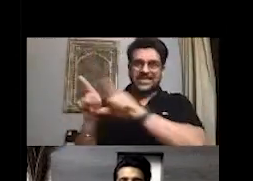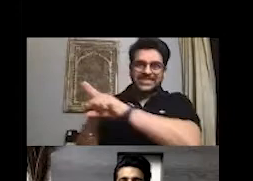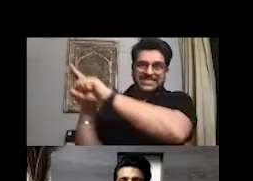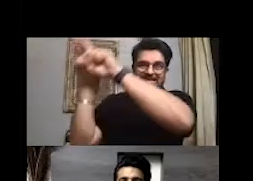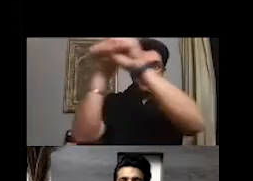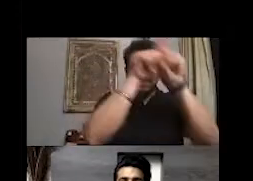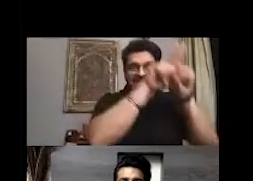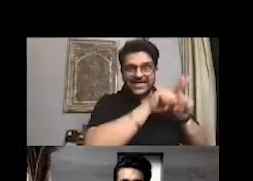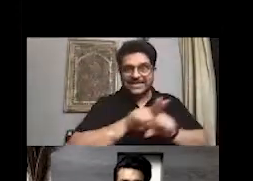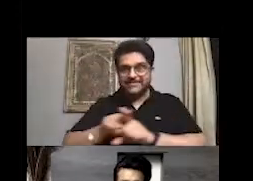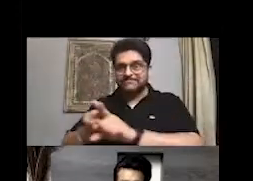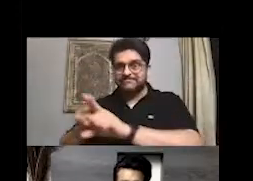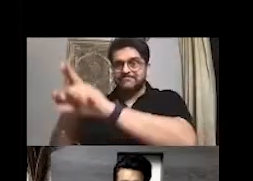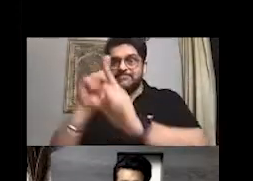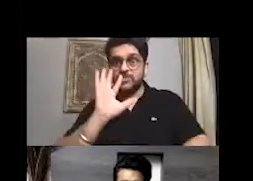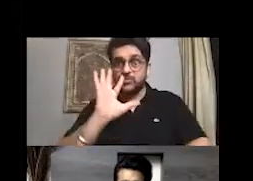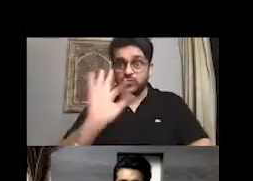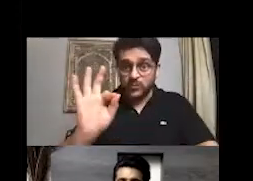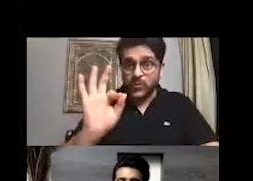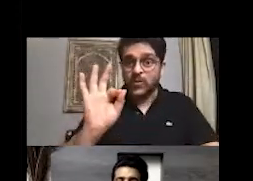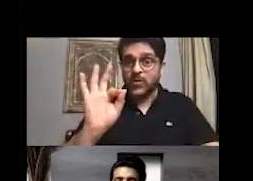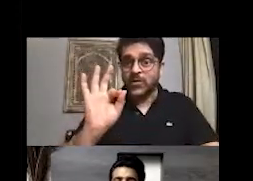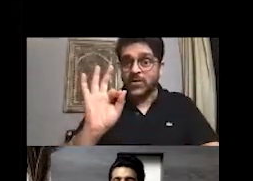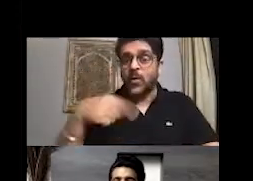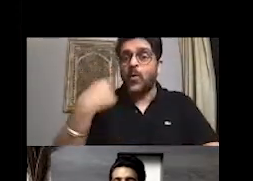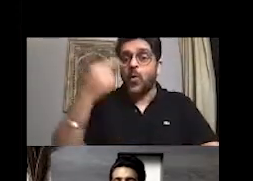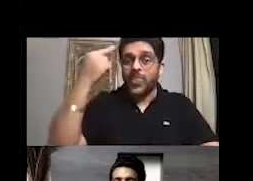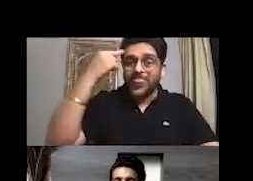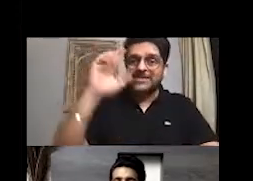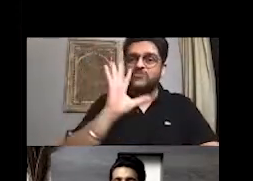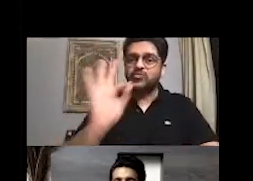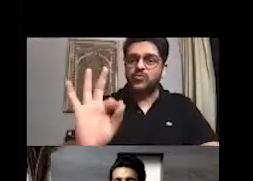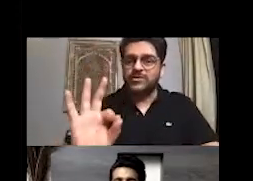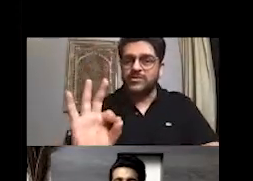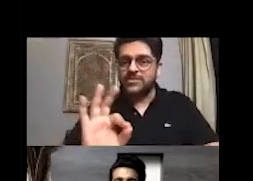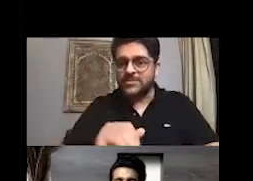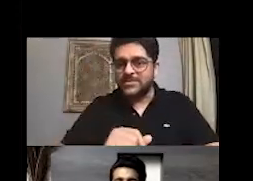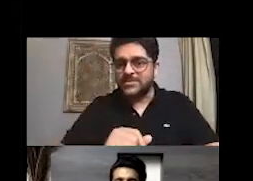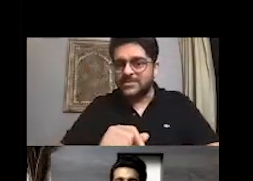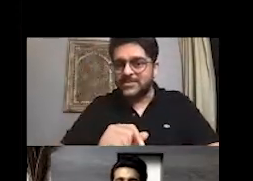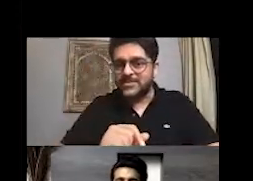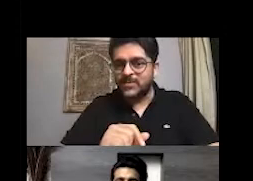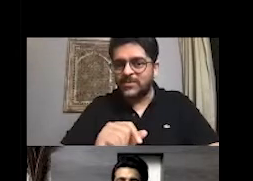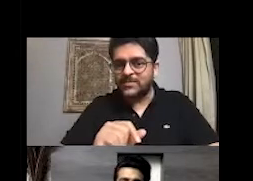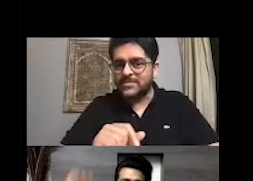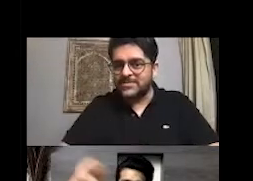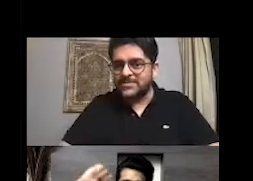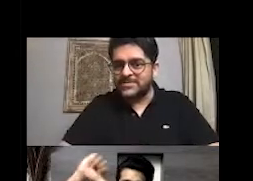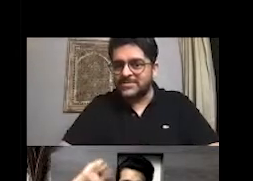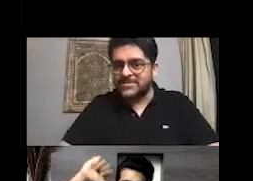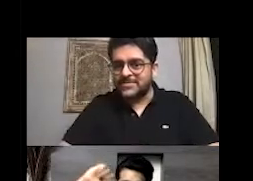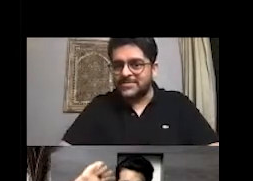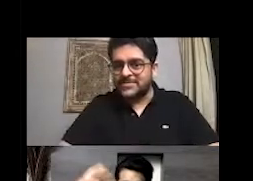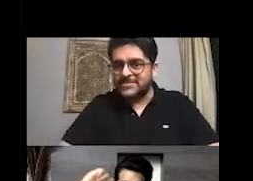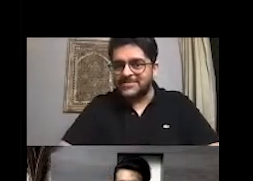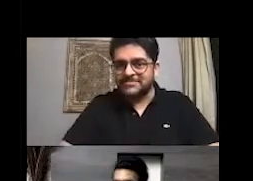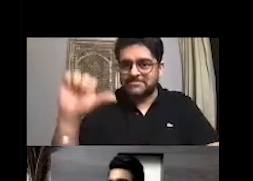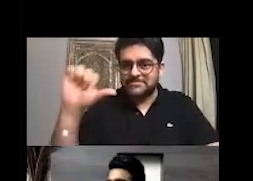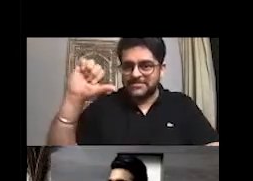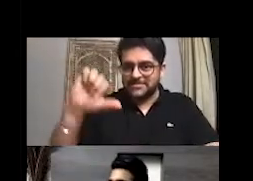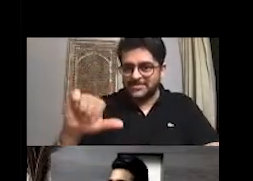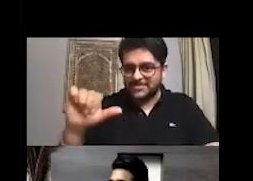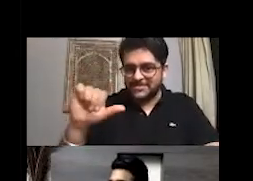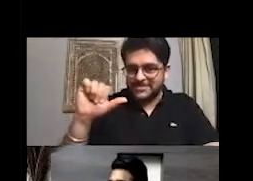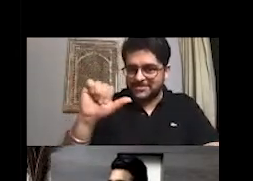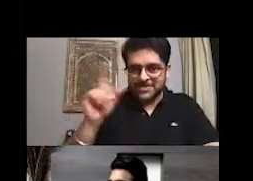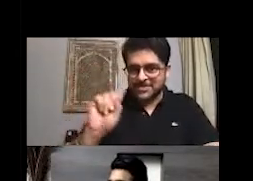So the sign language is the same all over the world. What do you think, whether it's true or false?